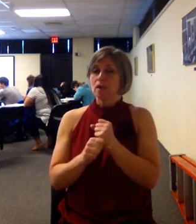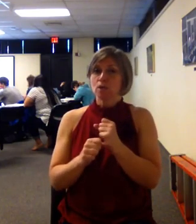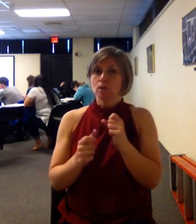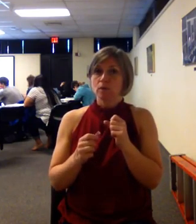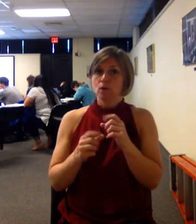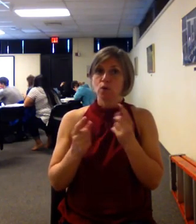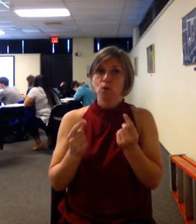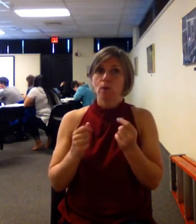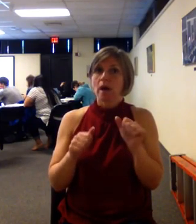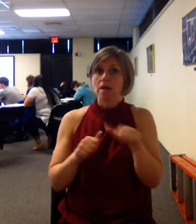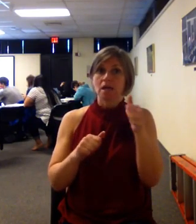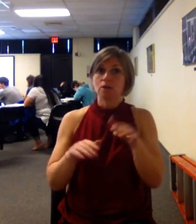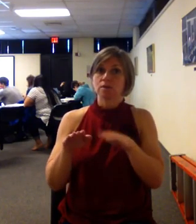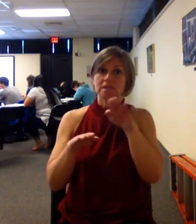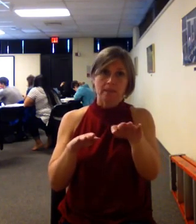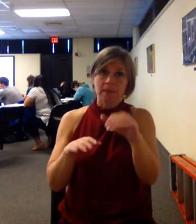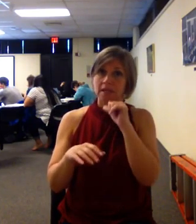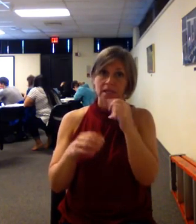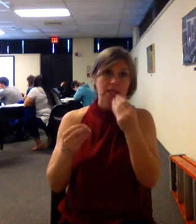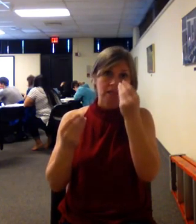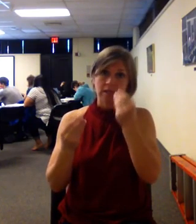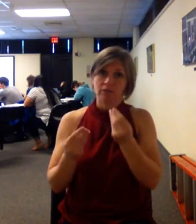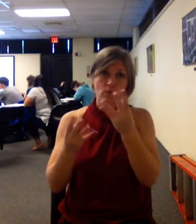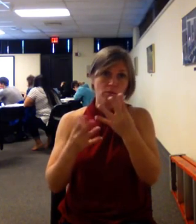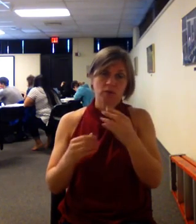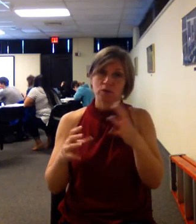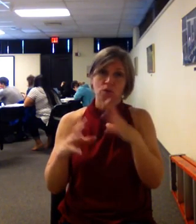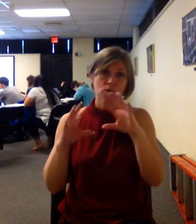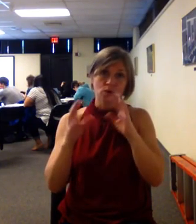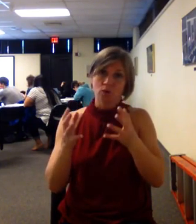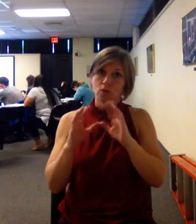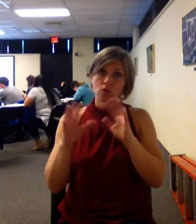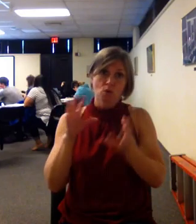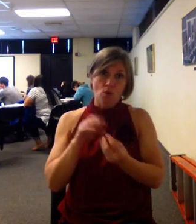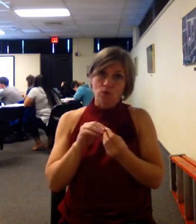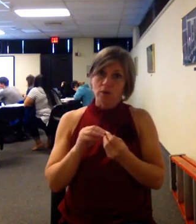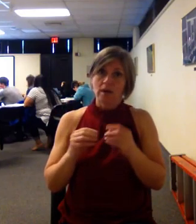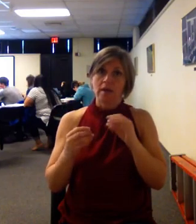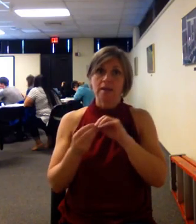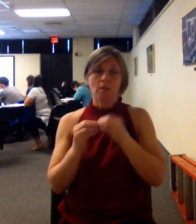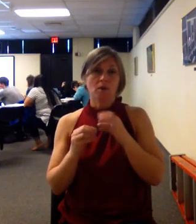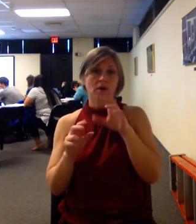didn't tell you the total that you had invested in each. You had to go number of shares times what they were selling for.